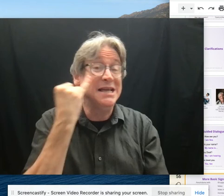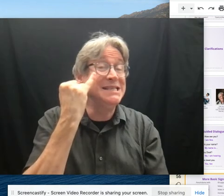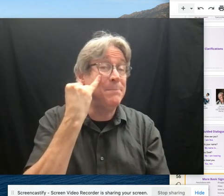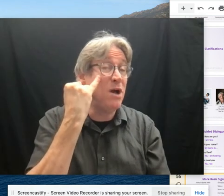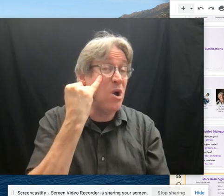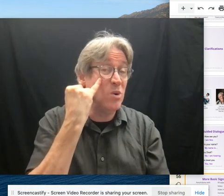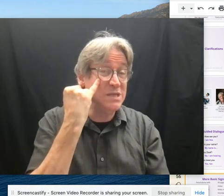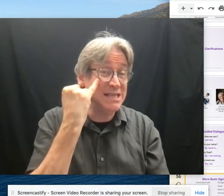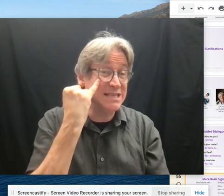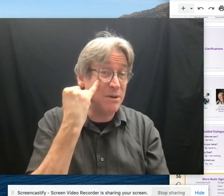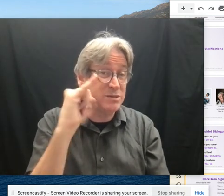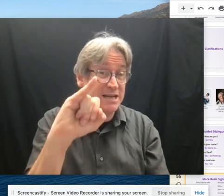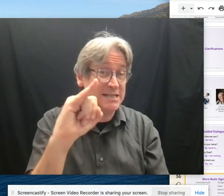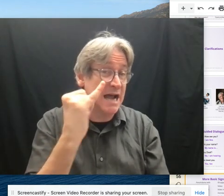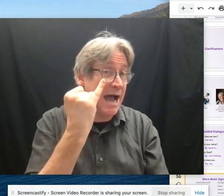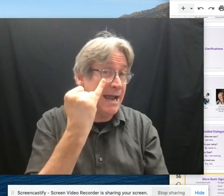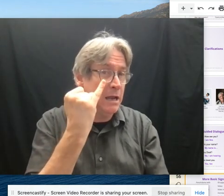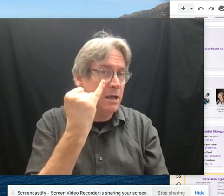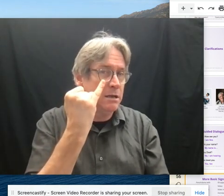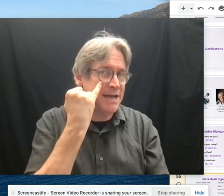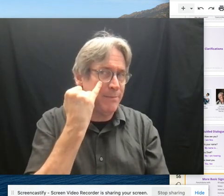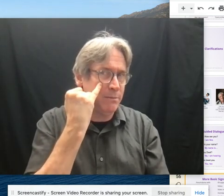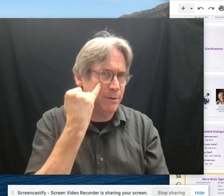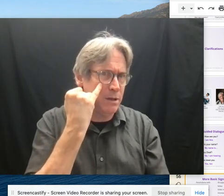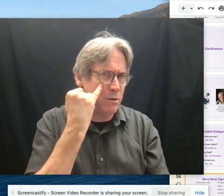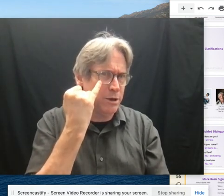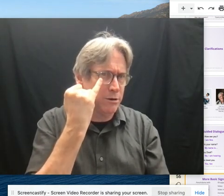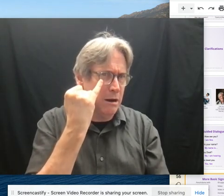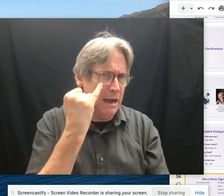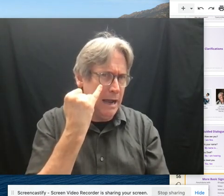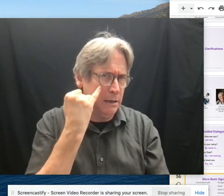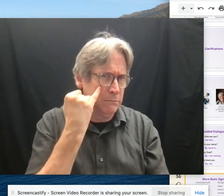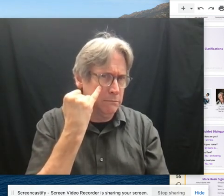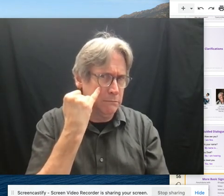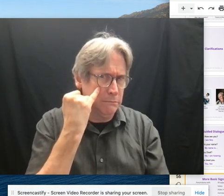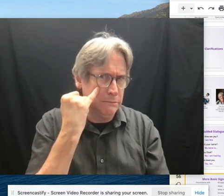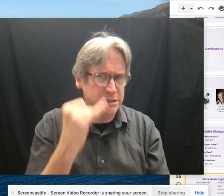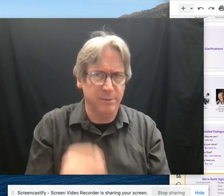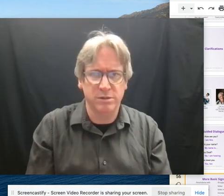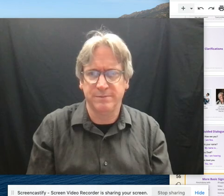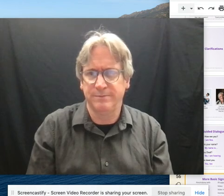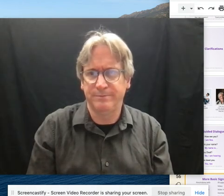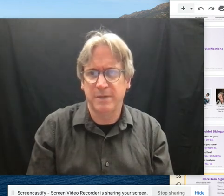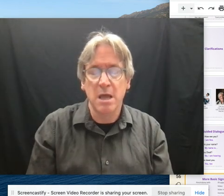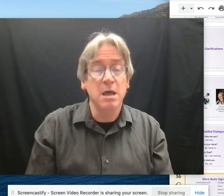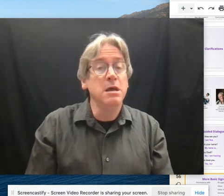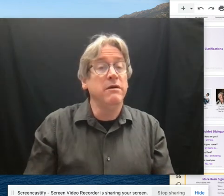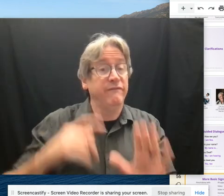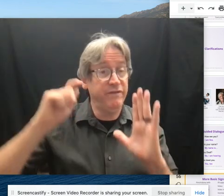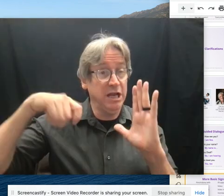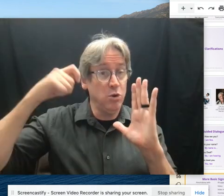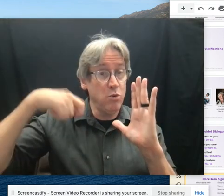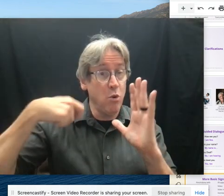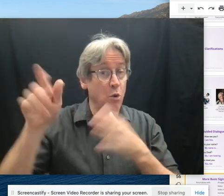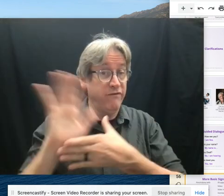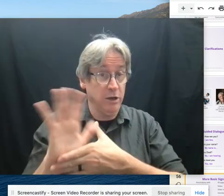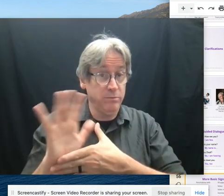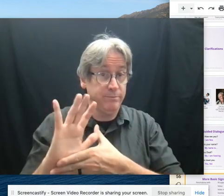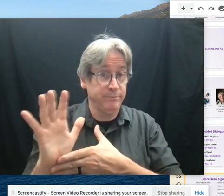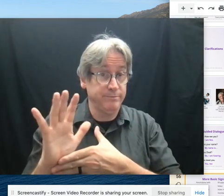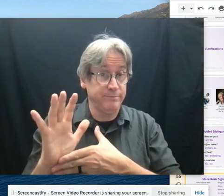do? Suppose. And it's an eye tapping below your eye. suppose. Video